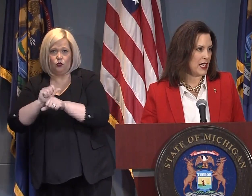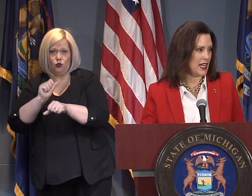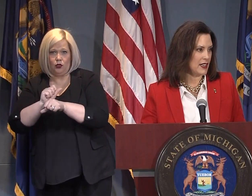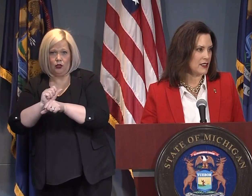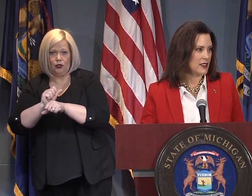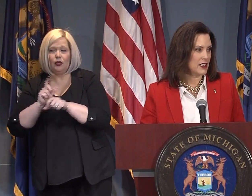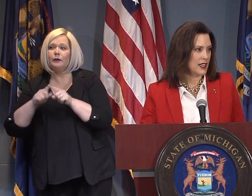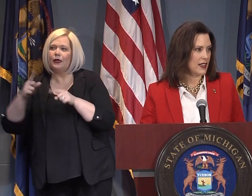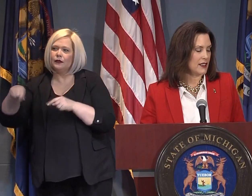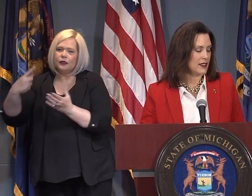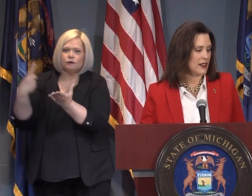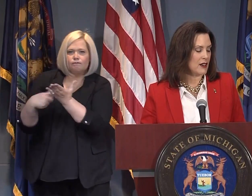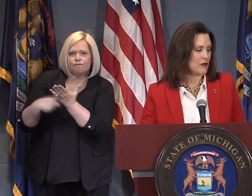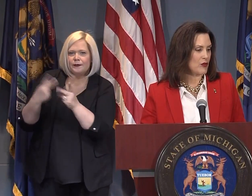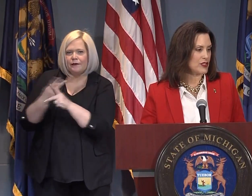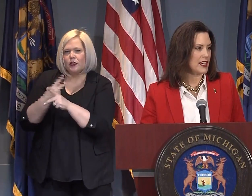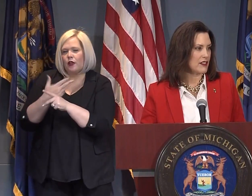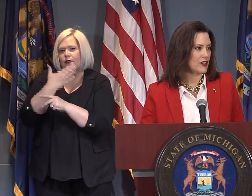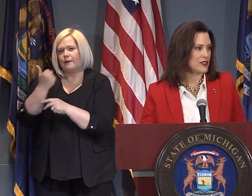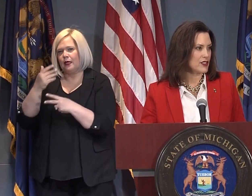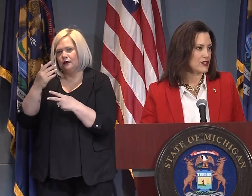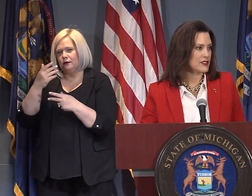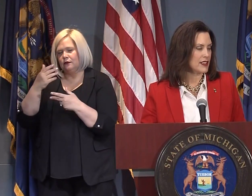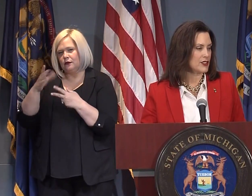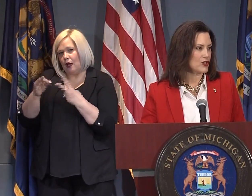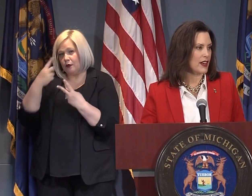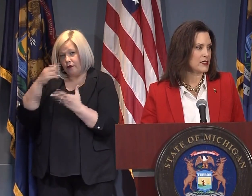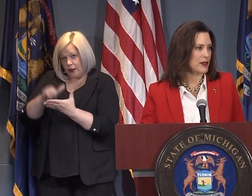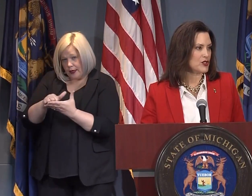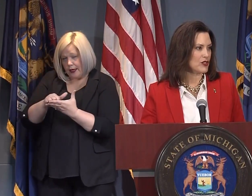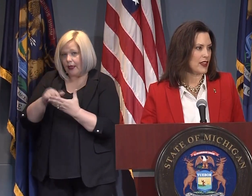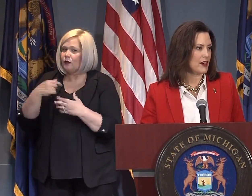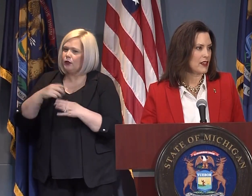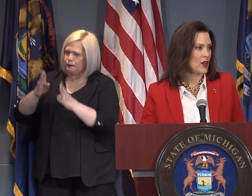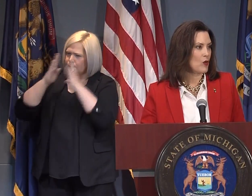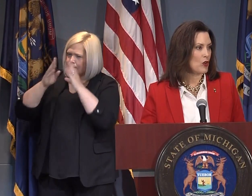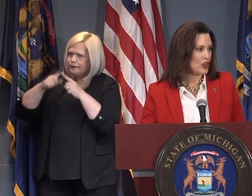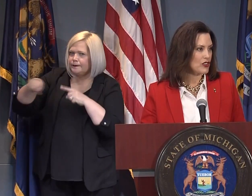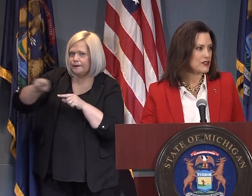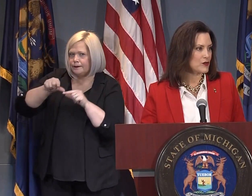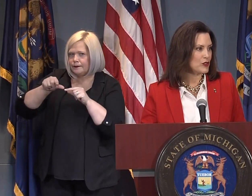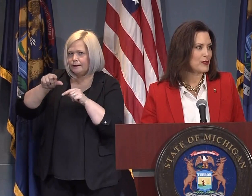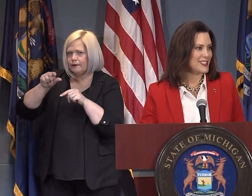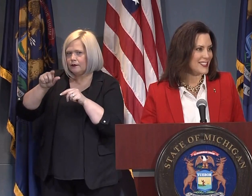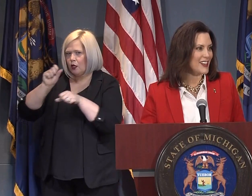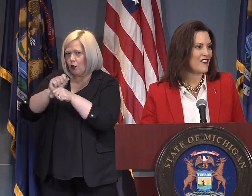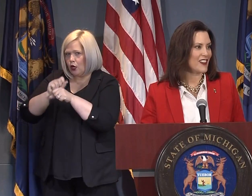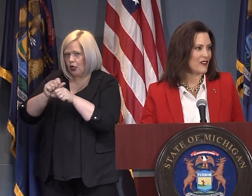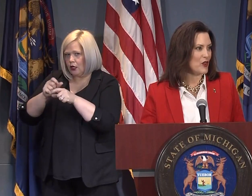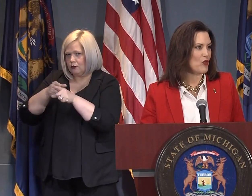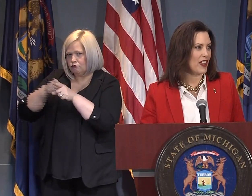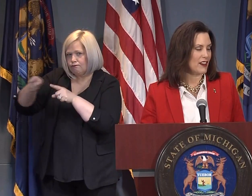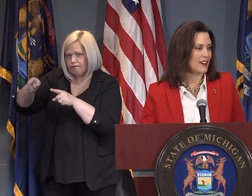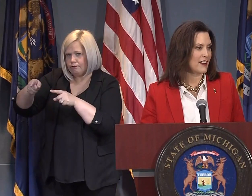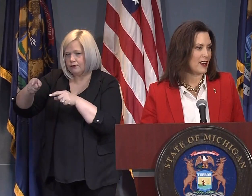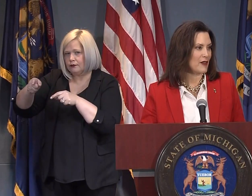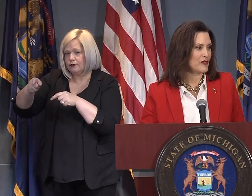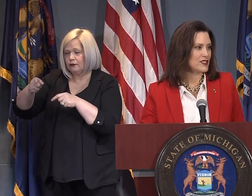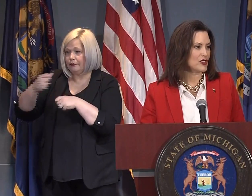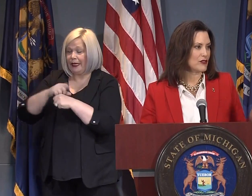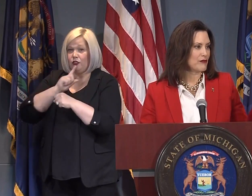that are being had, and we're taking it very seriously and trying to make sure that workers will be safe if and